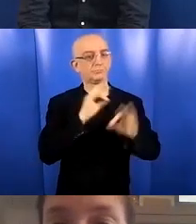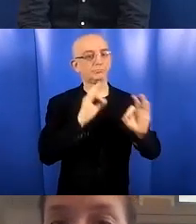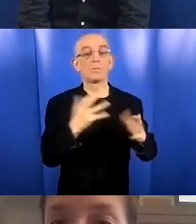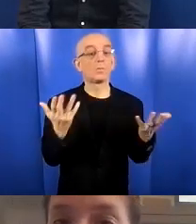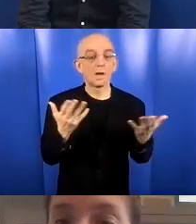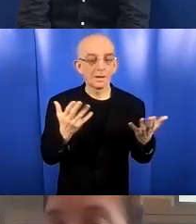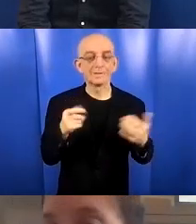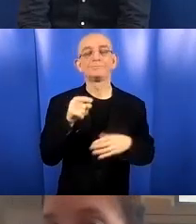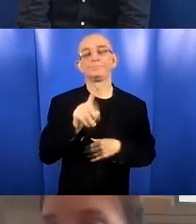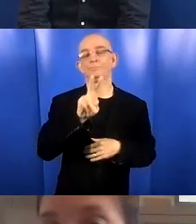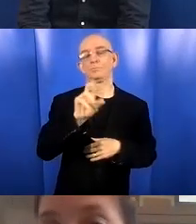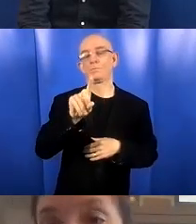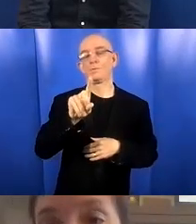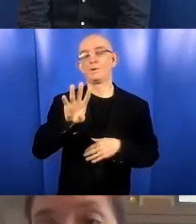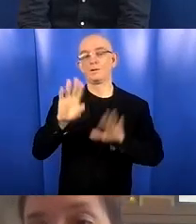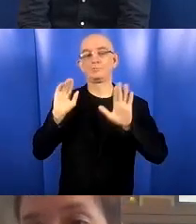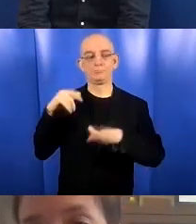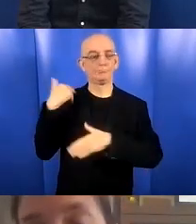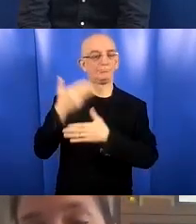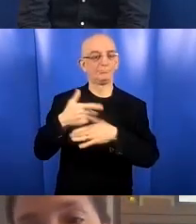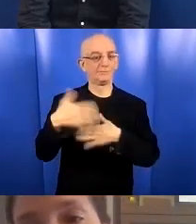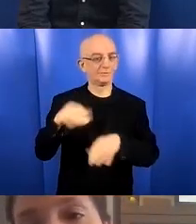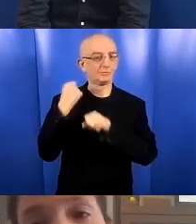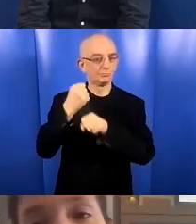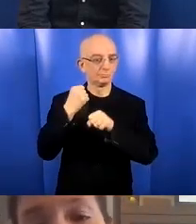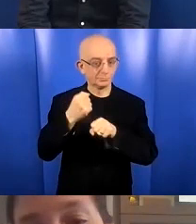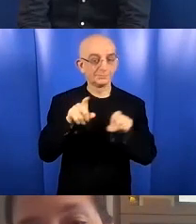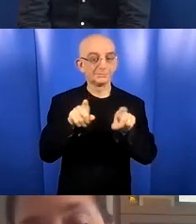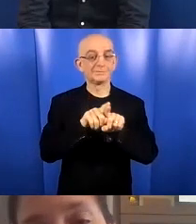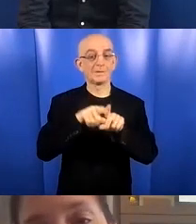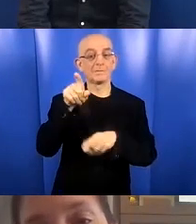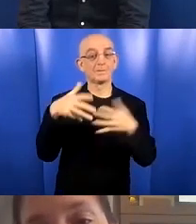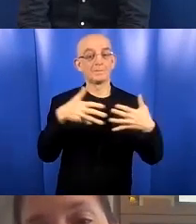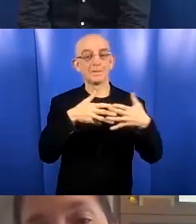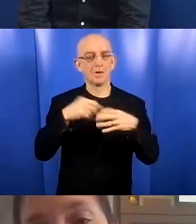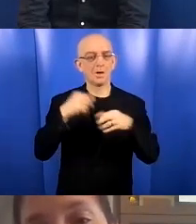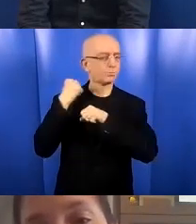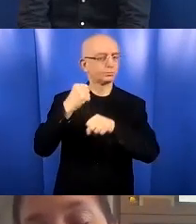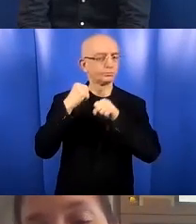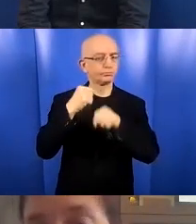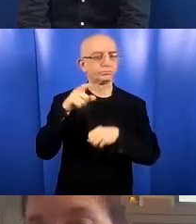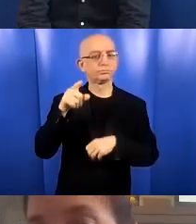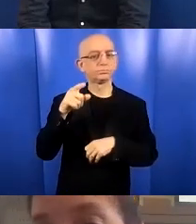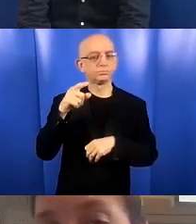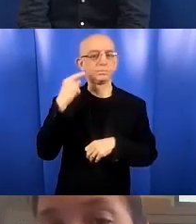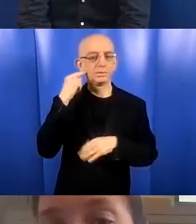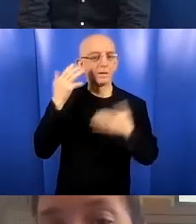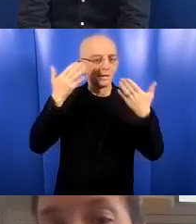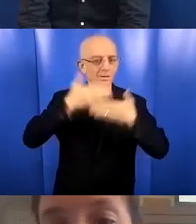different countries, and we've seen people being incredibly resilient, even in face of